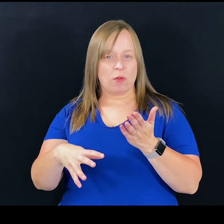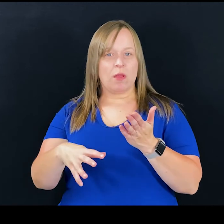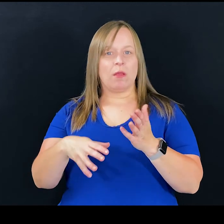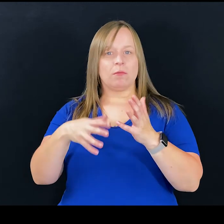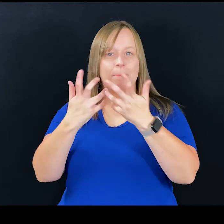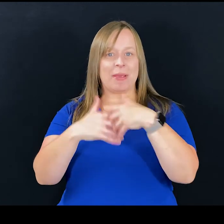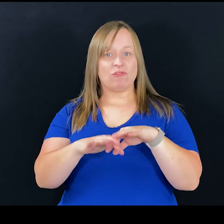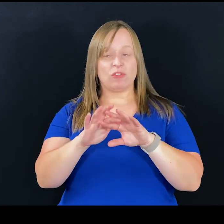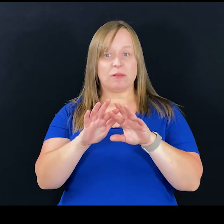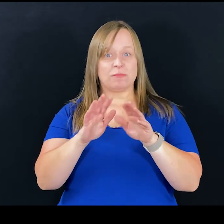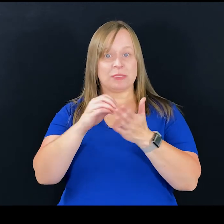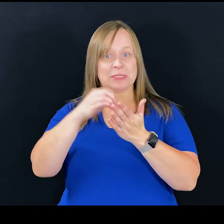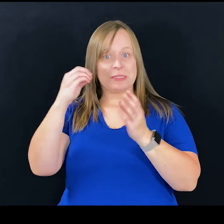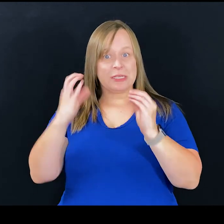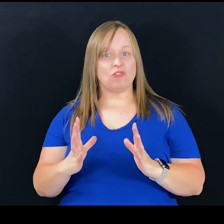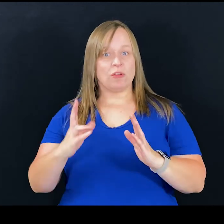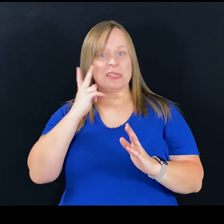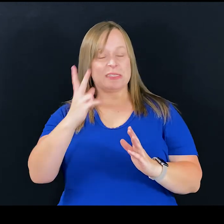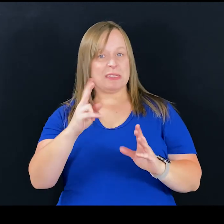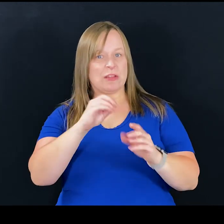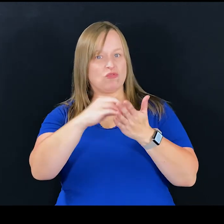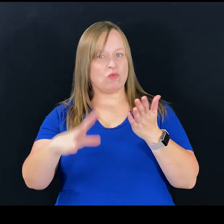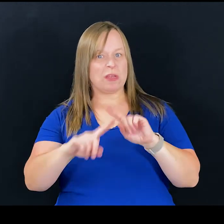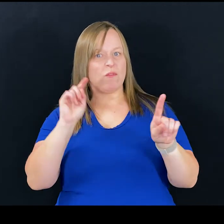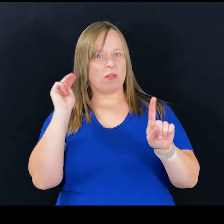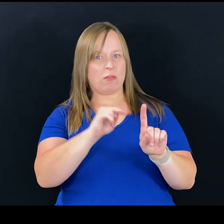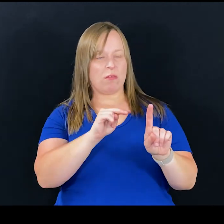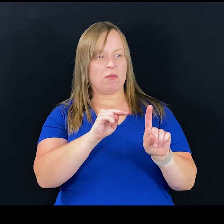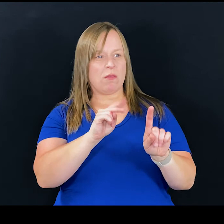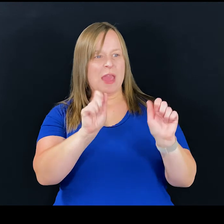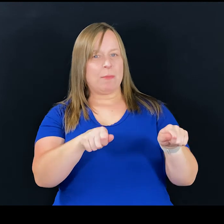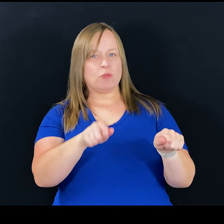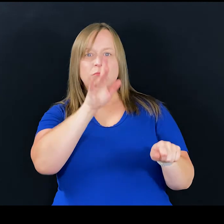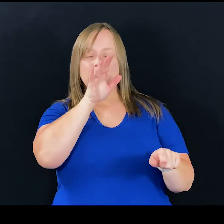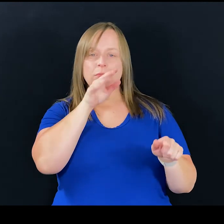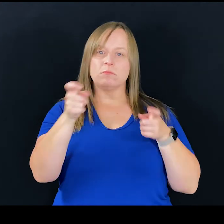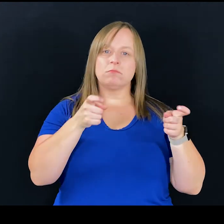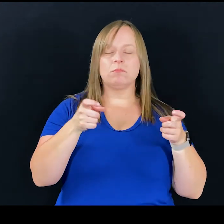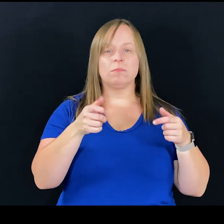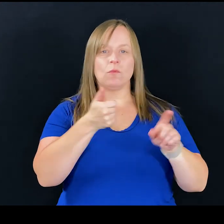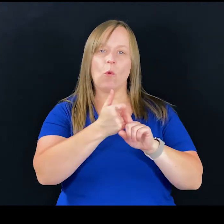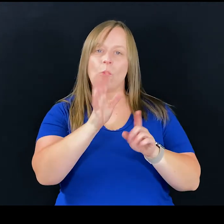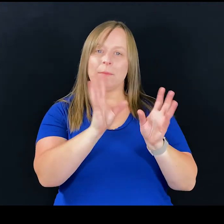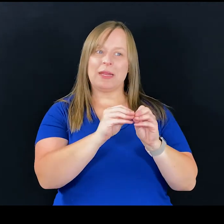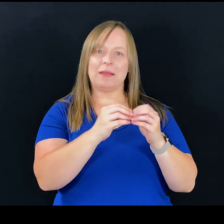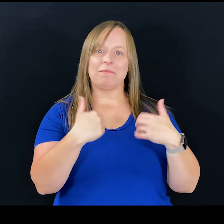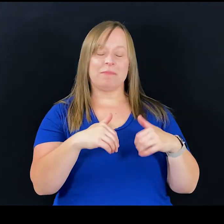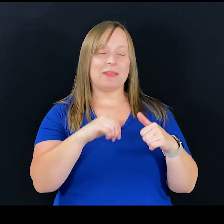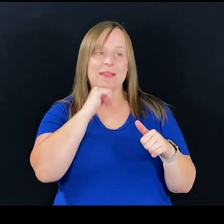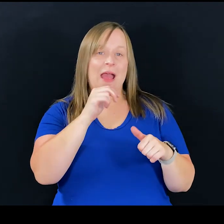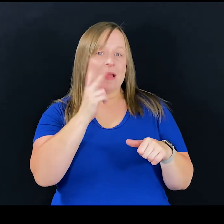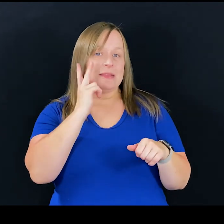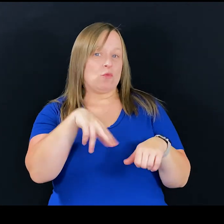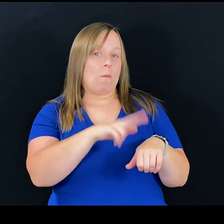CSE meeting is that the mainstream teachers are able to see that student in a different light, with them able to direct their own CSE